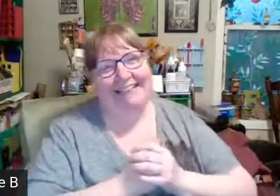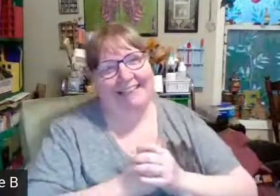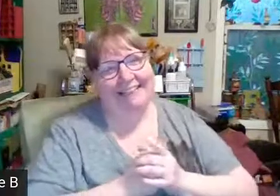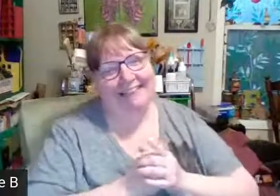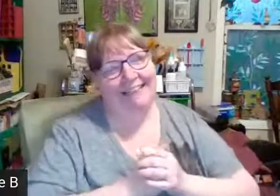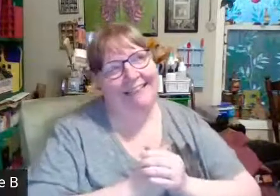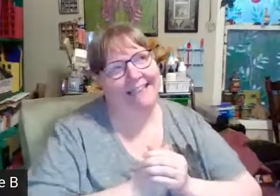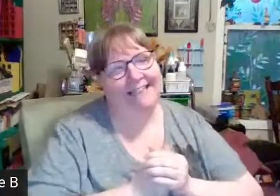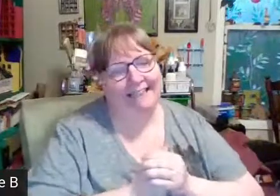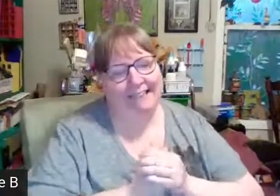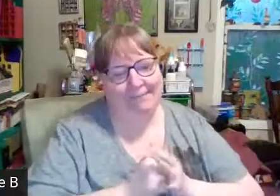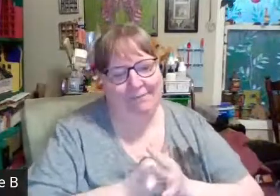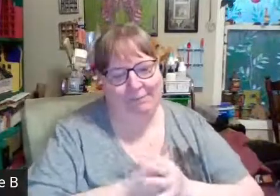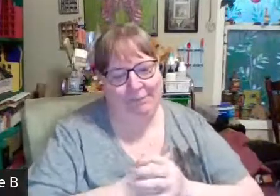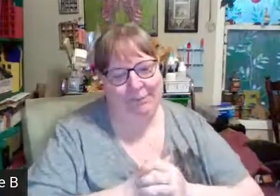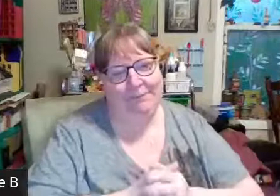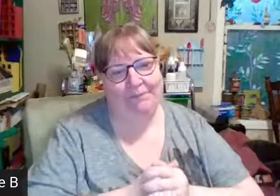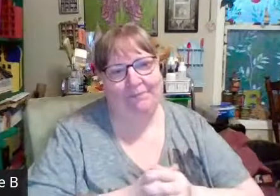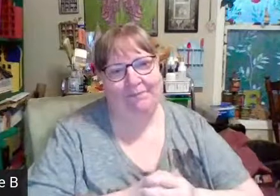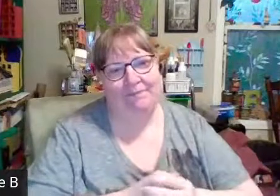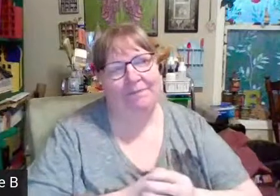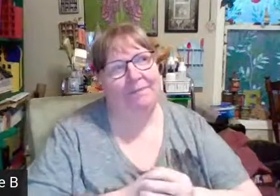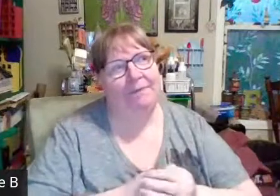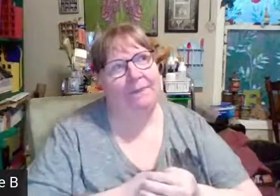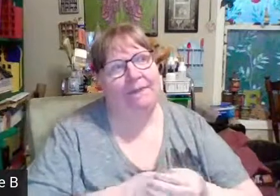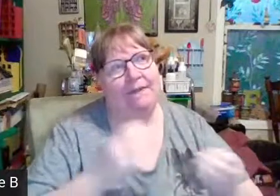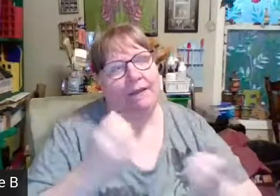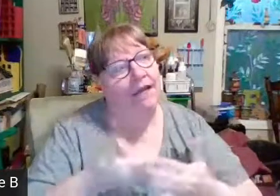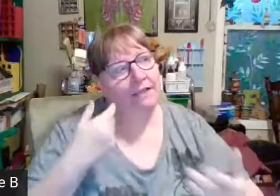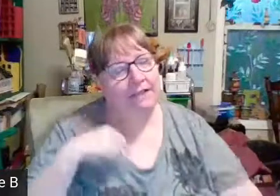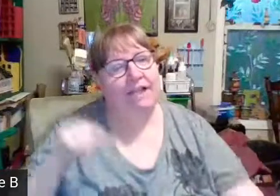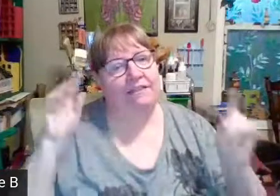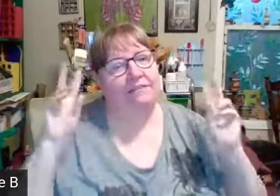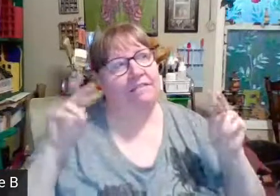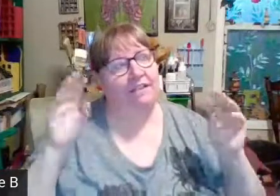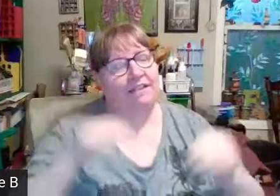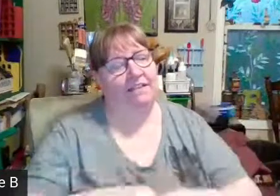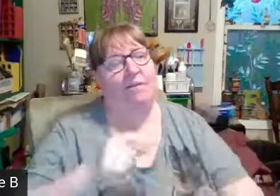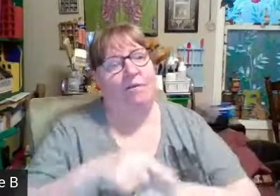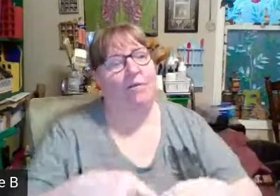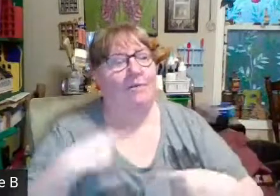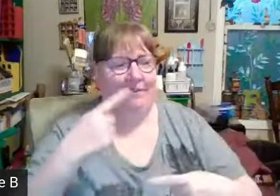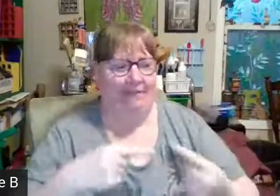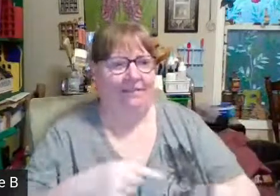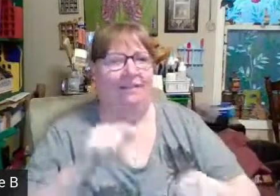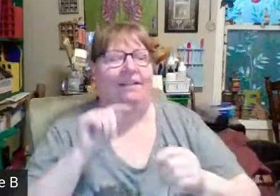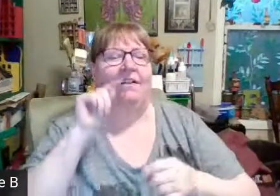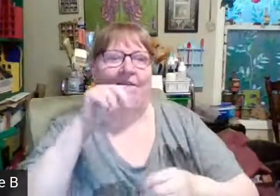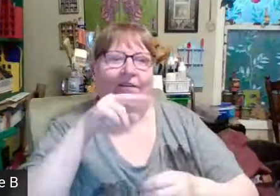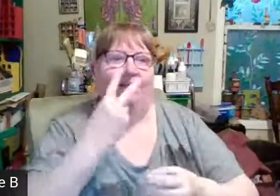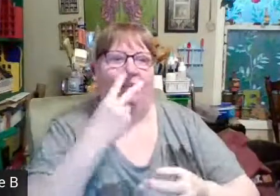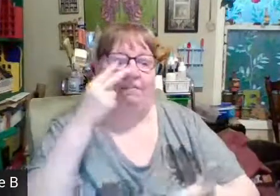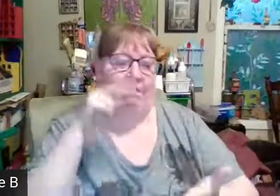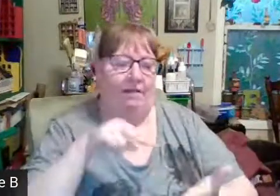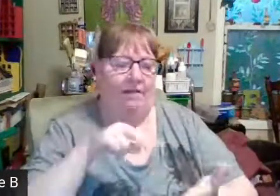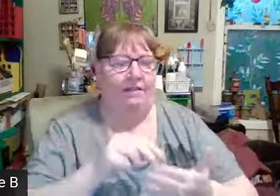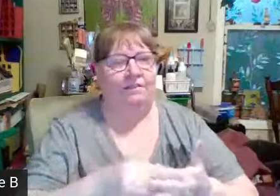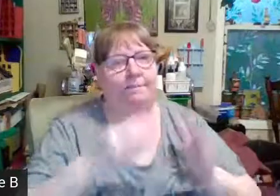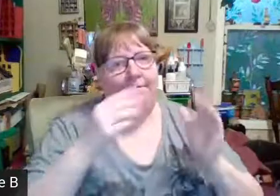anyway, an angel could go in and look at the smile list and see, oh, they